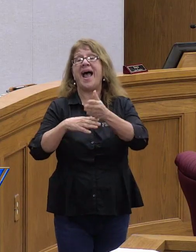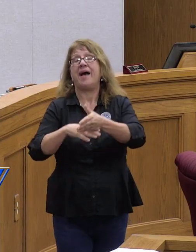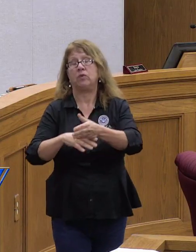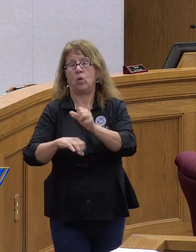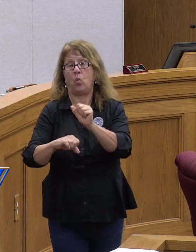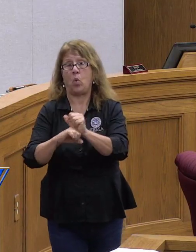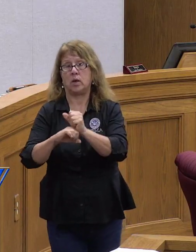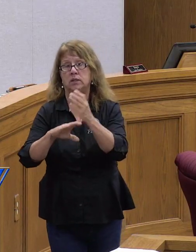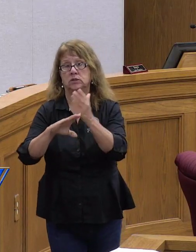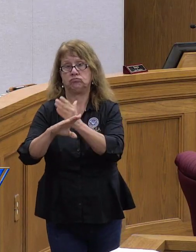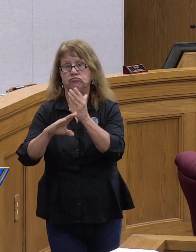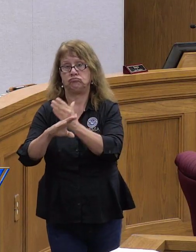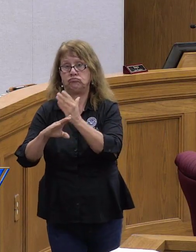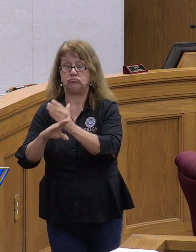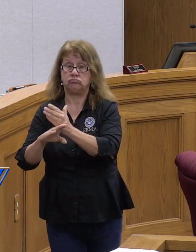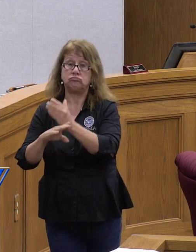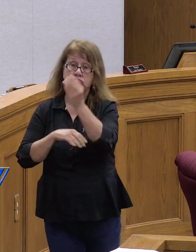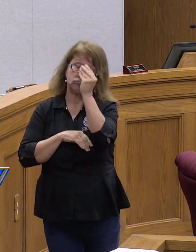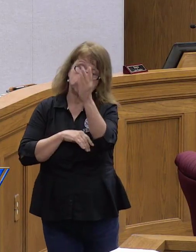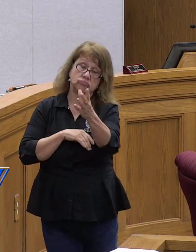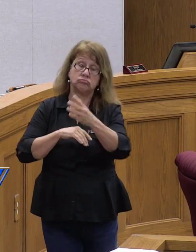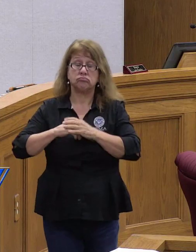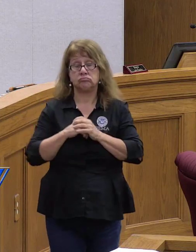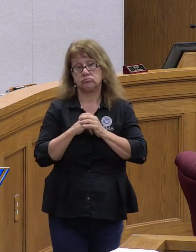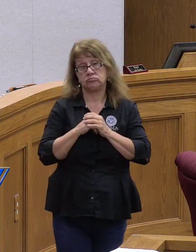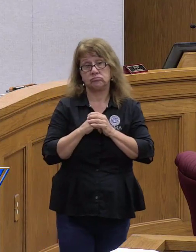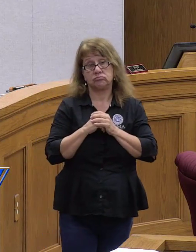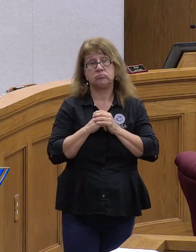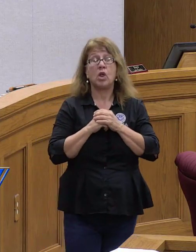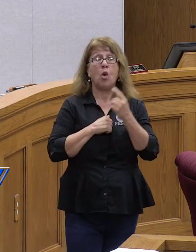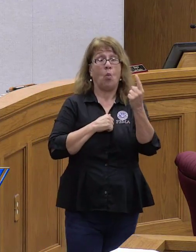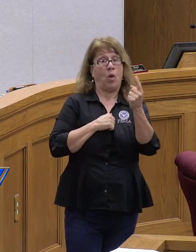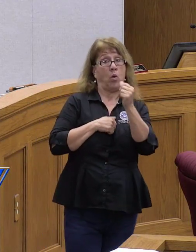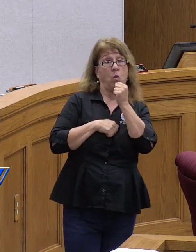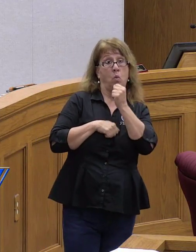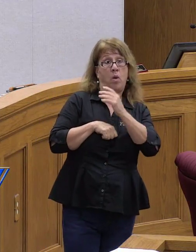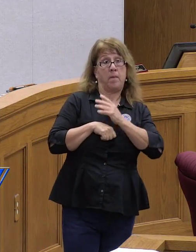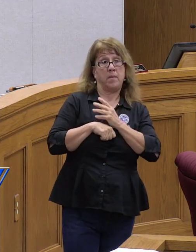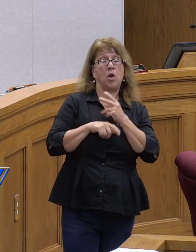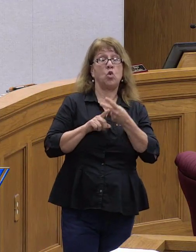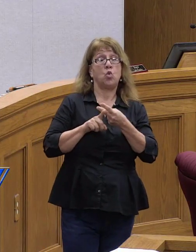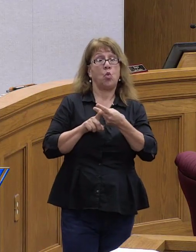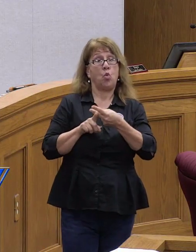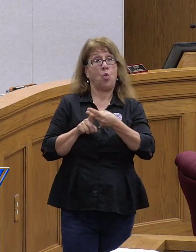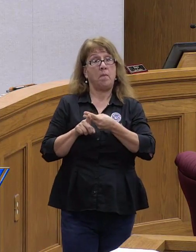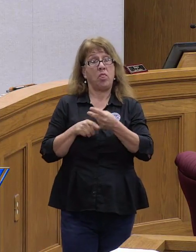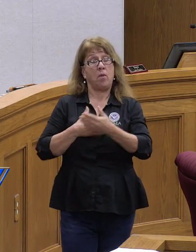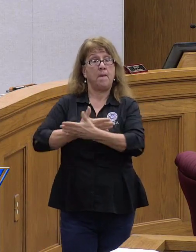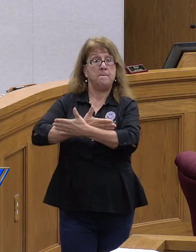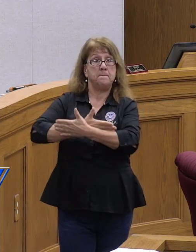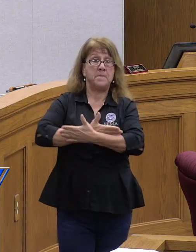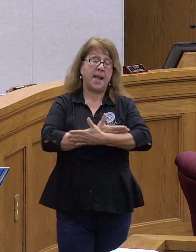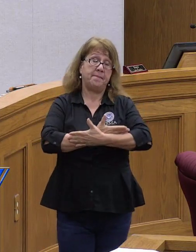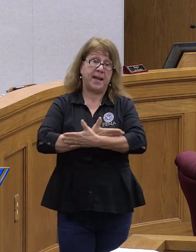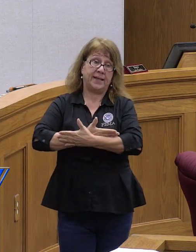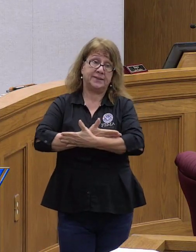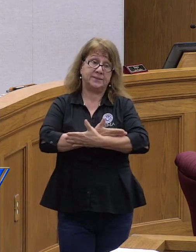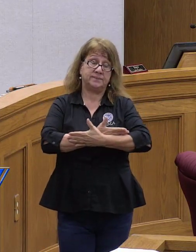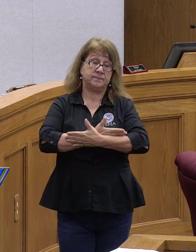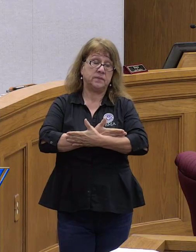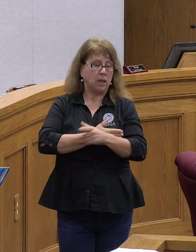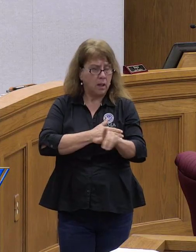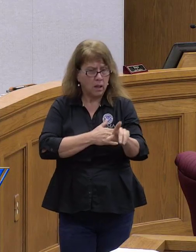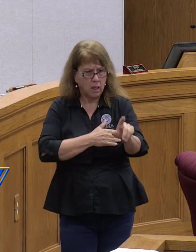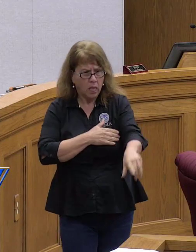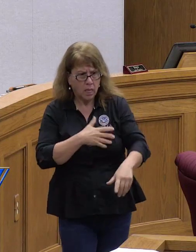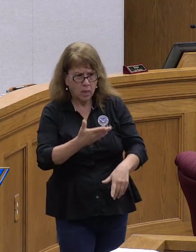construction work. And I'll be very specific. In fact, they encountered one woman who had a 2-month-old baby with her. And they asked